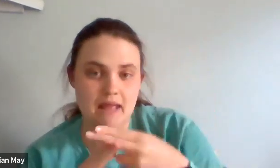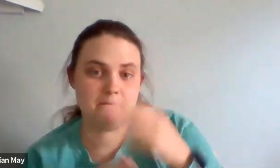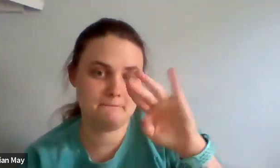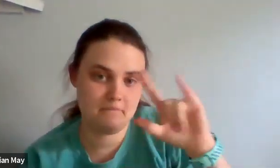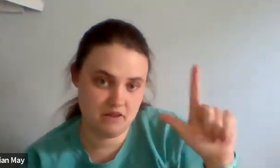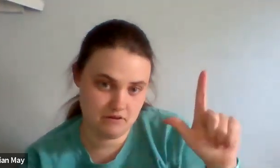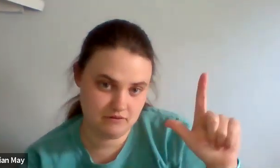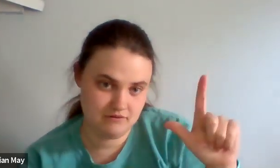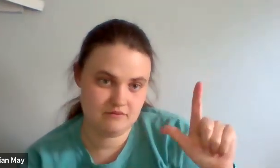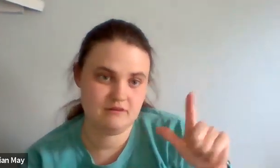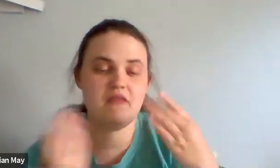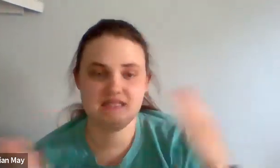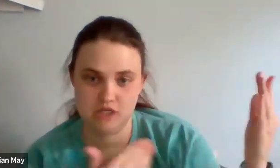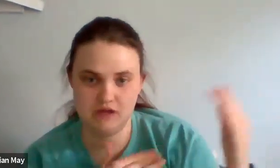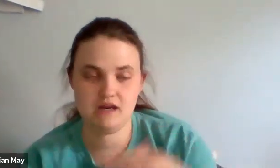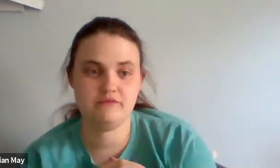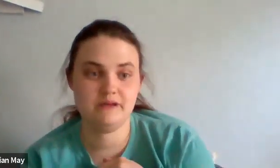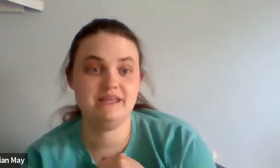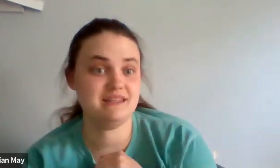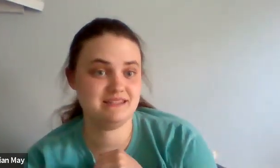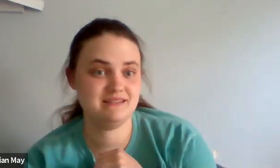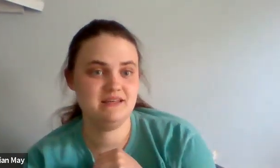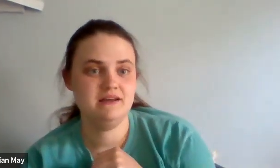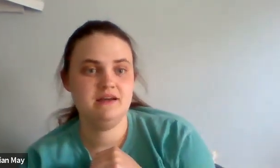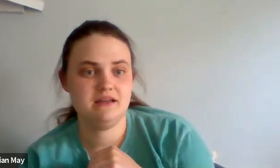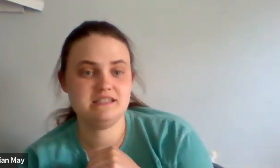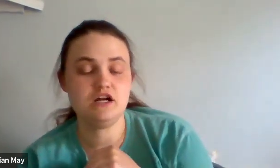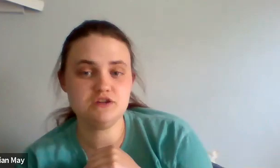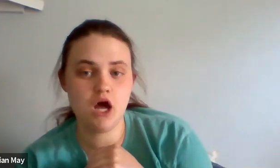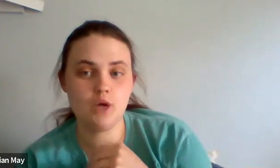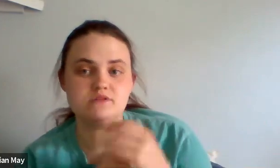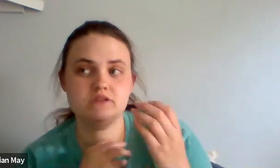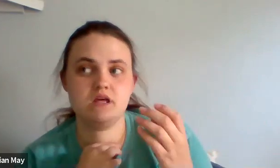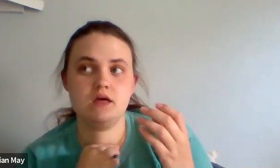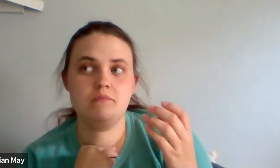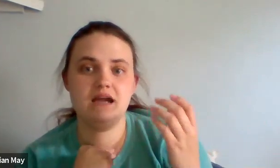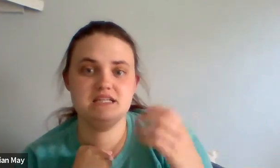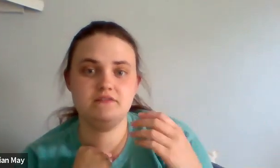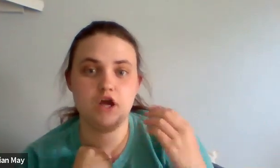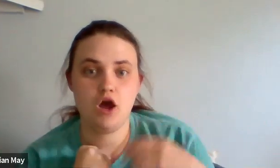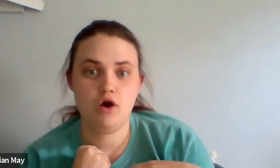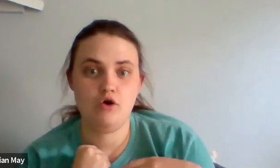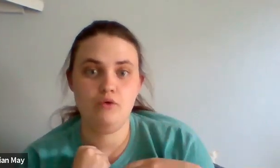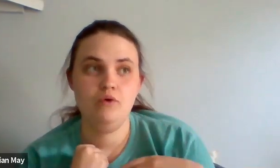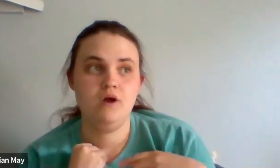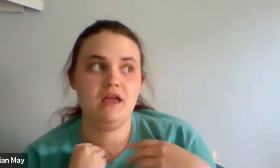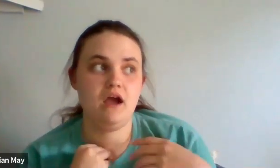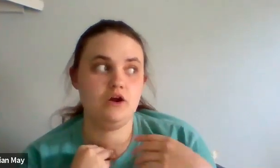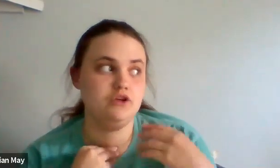named Bill, and that's how you kind of go for it. Yes. Because it also helps with them identifying, you're